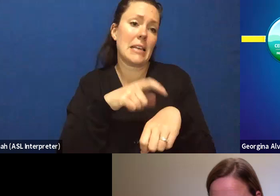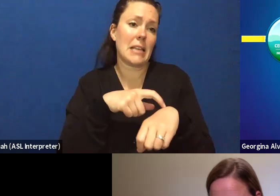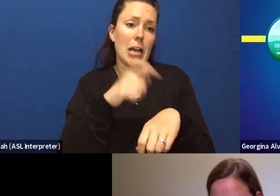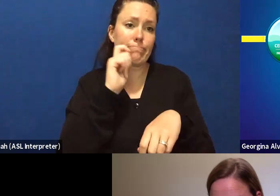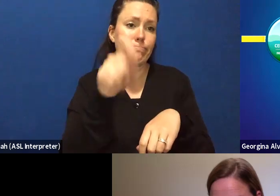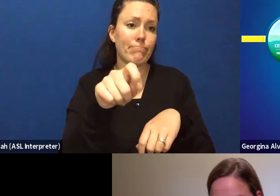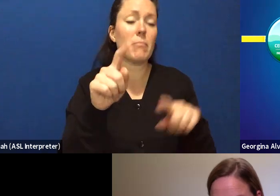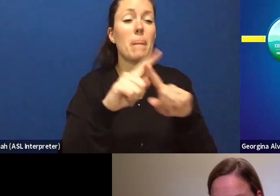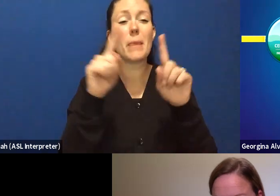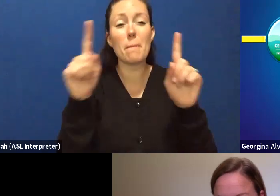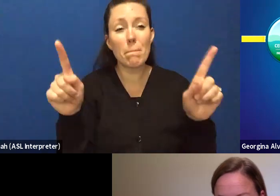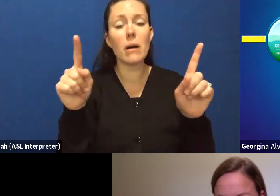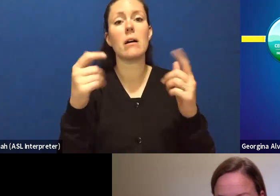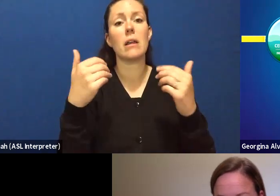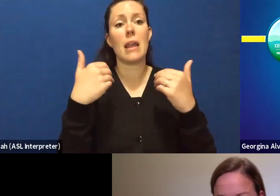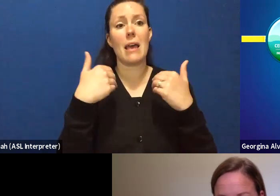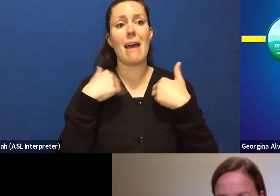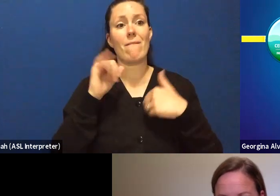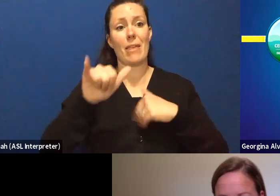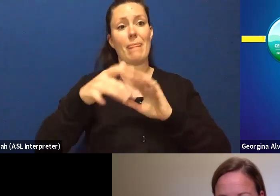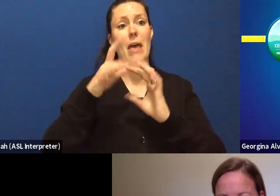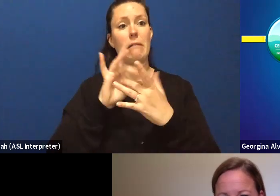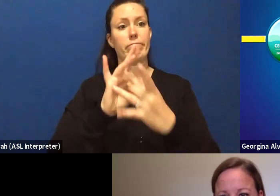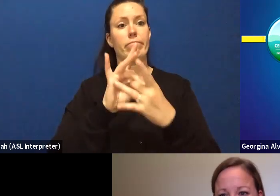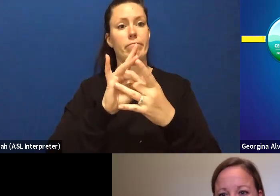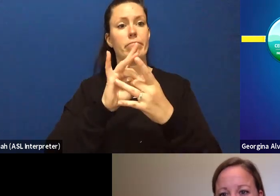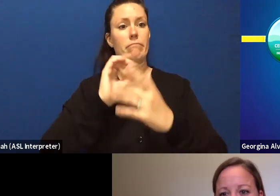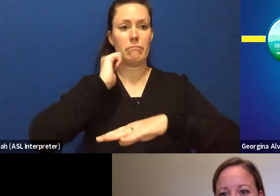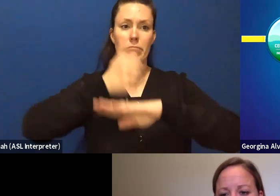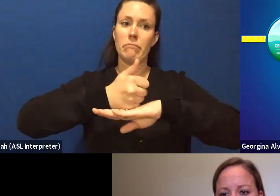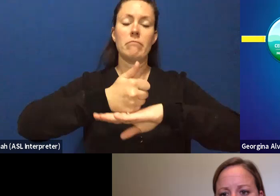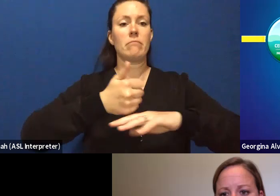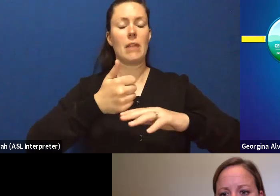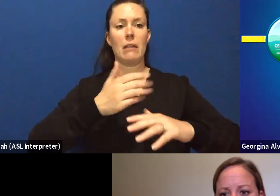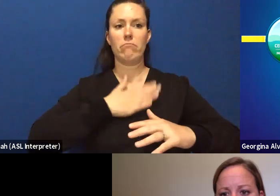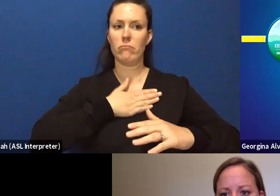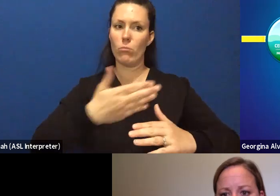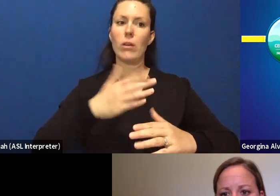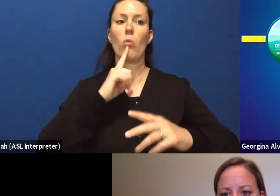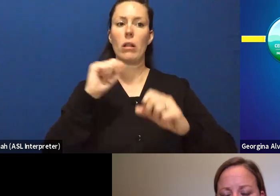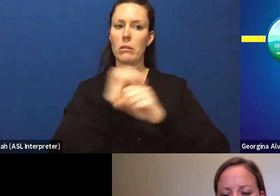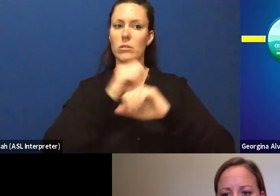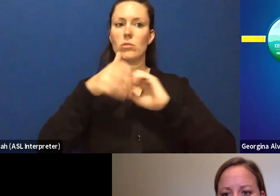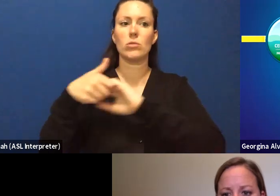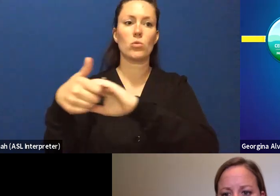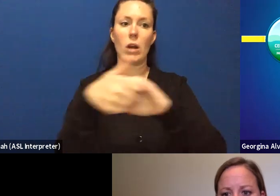again, having staff that are really to work, really to collaborate, and that they have a lot of